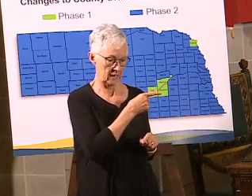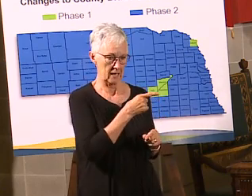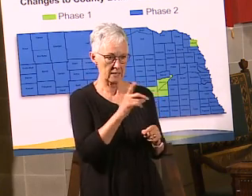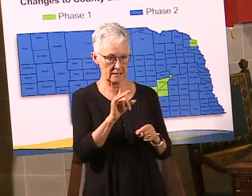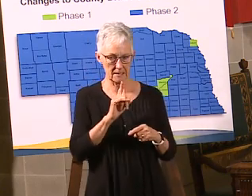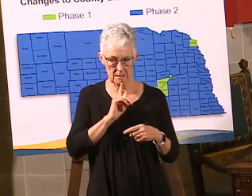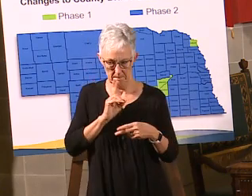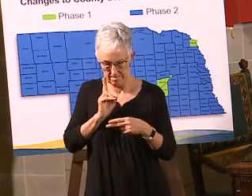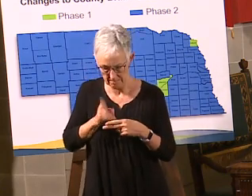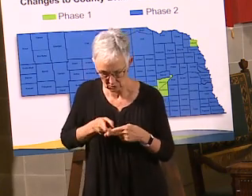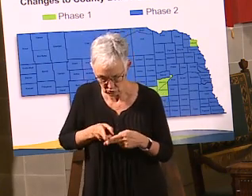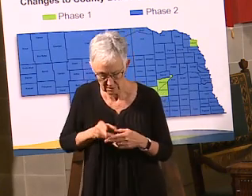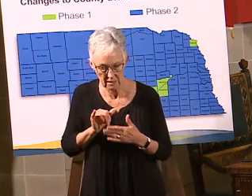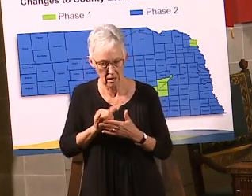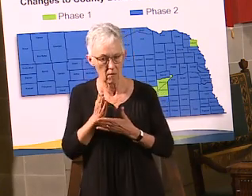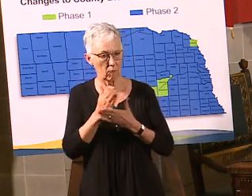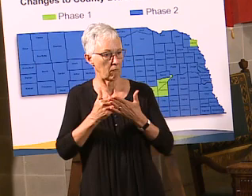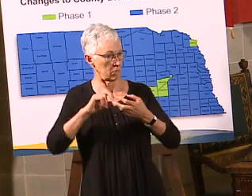could be dense living,